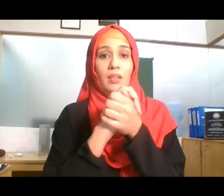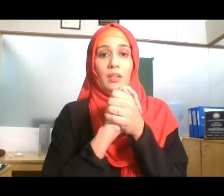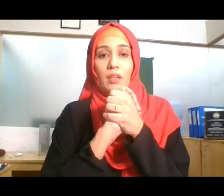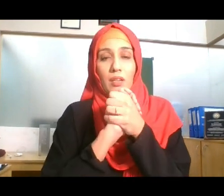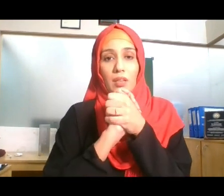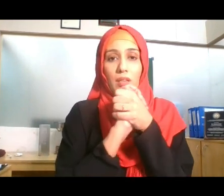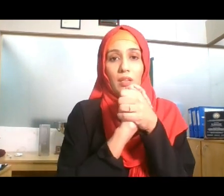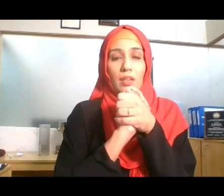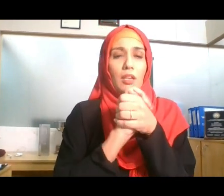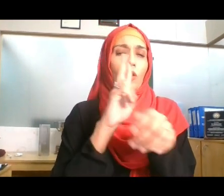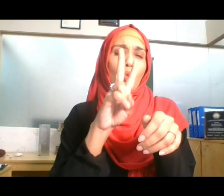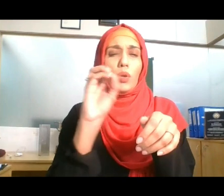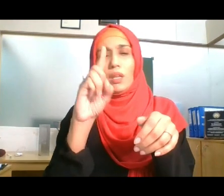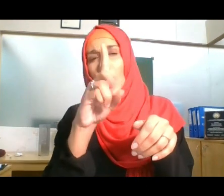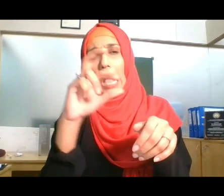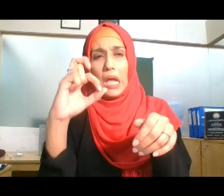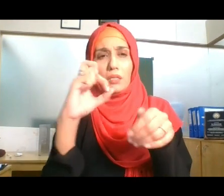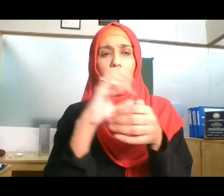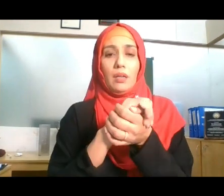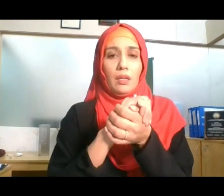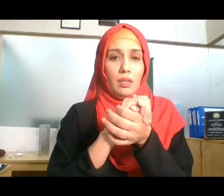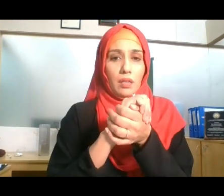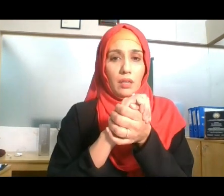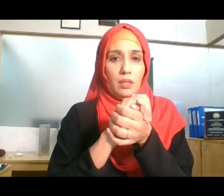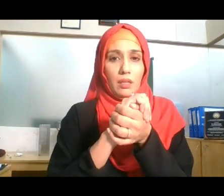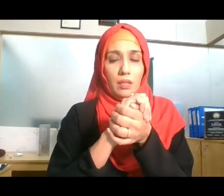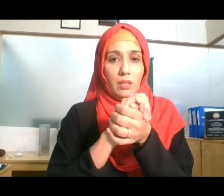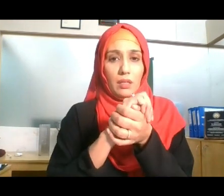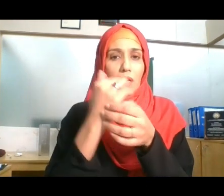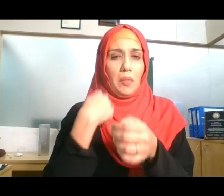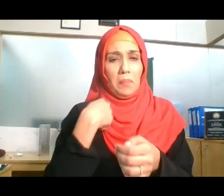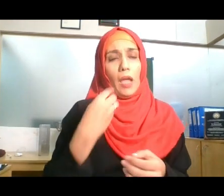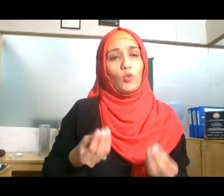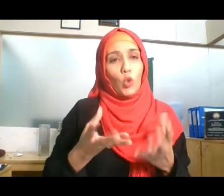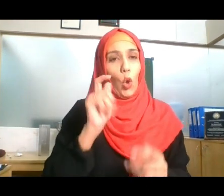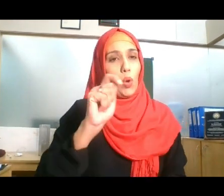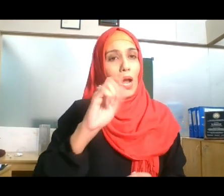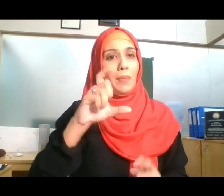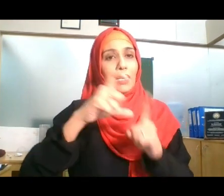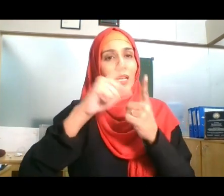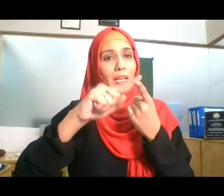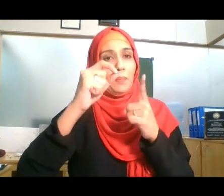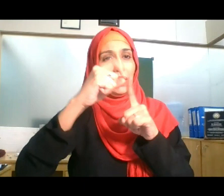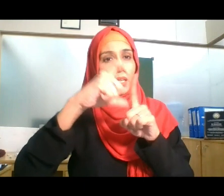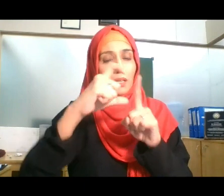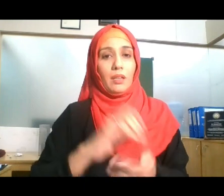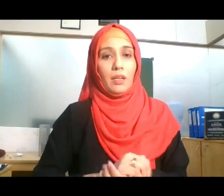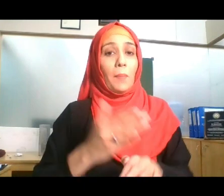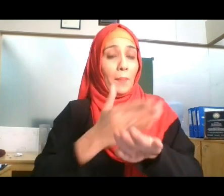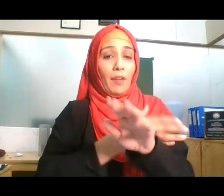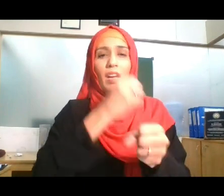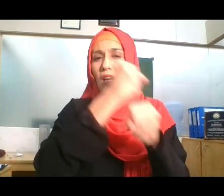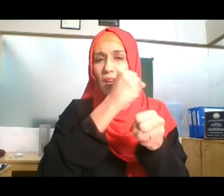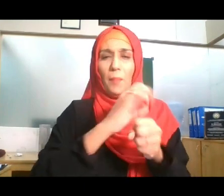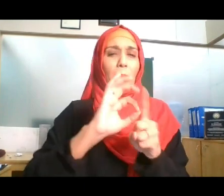So in 2018, I took charge of this department, and unfortunately before that, the government and the